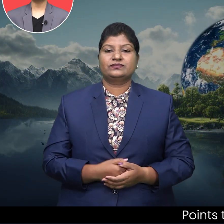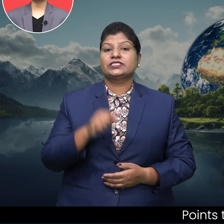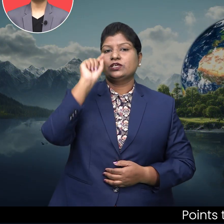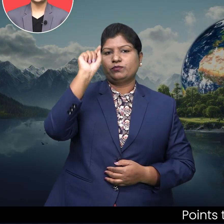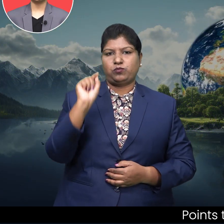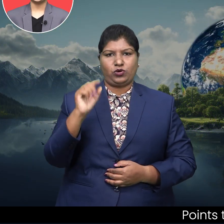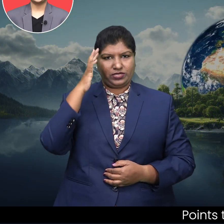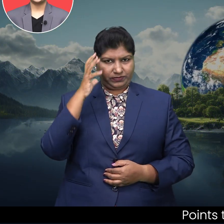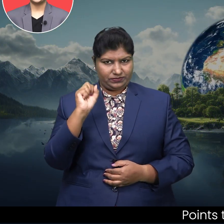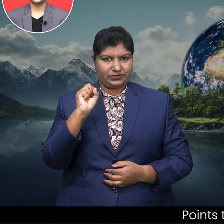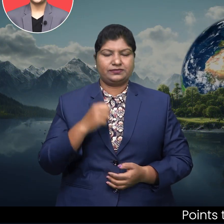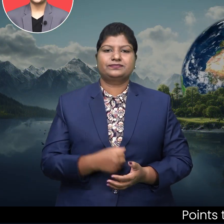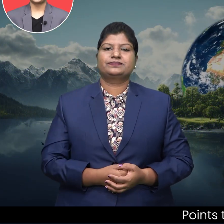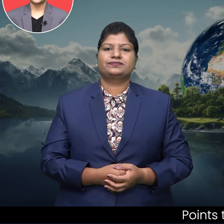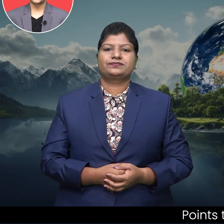Points to remember: